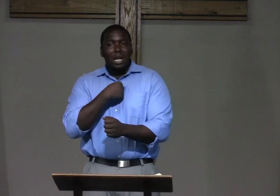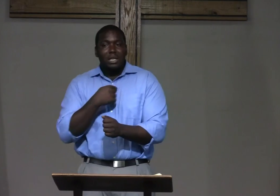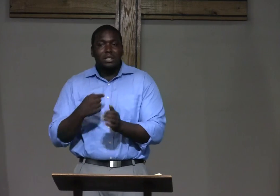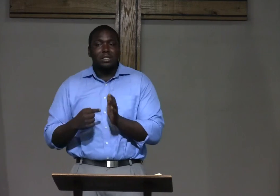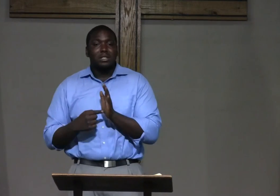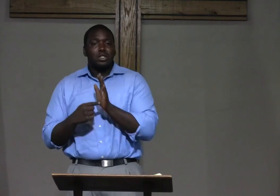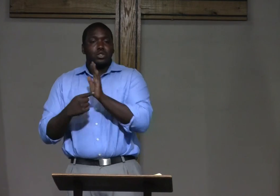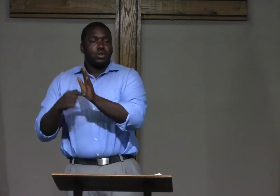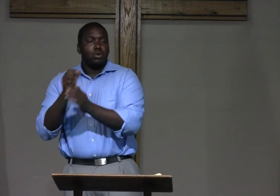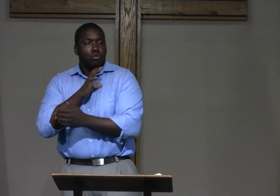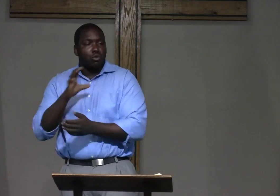see the fruits of that.